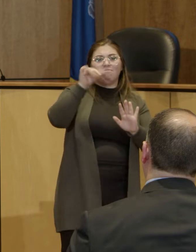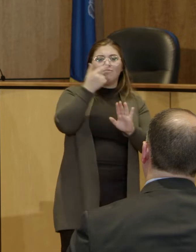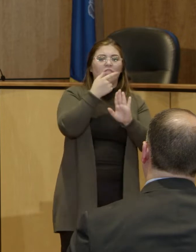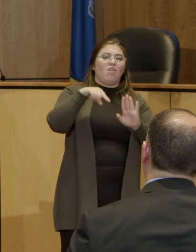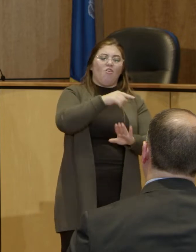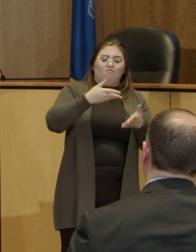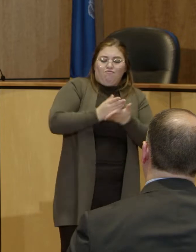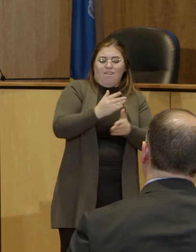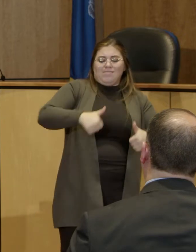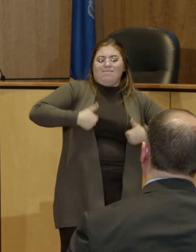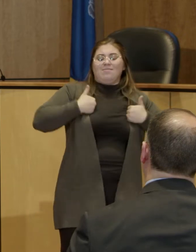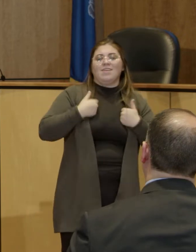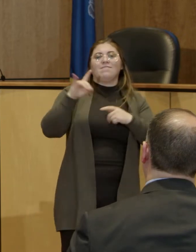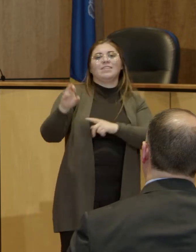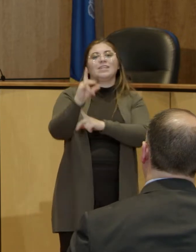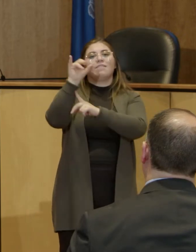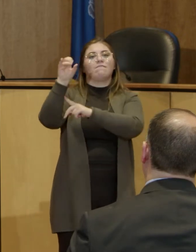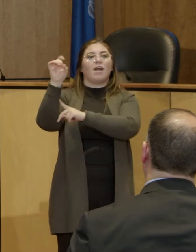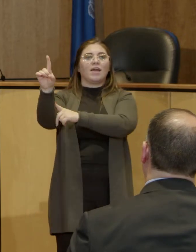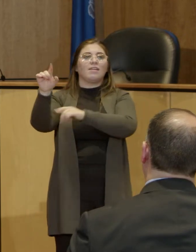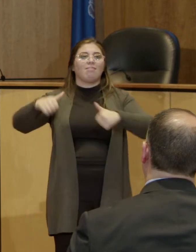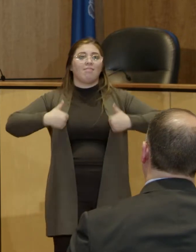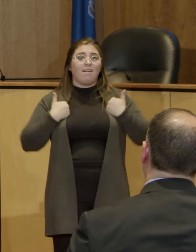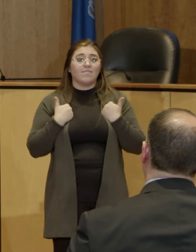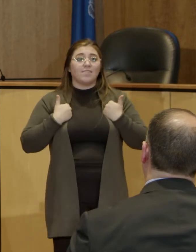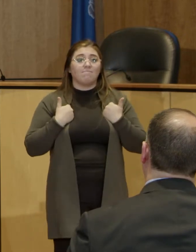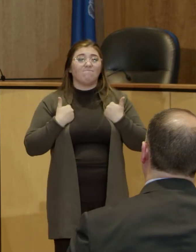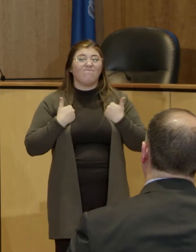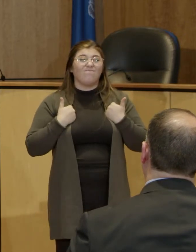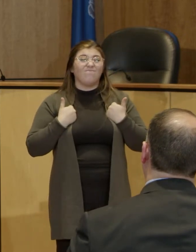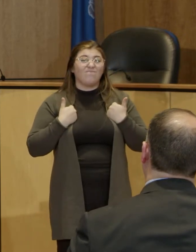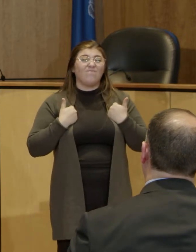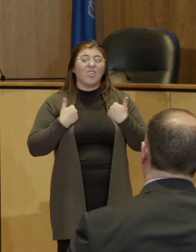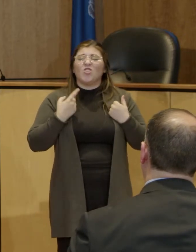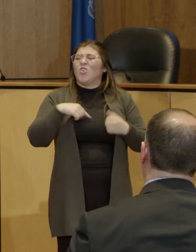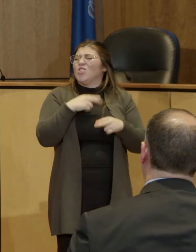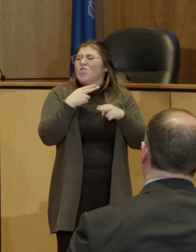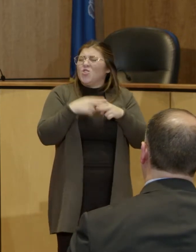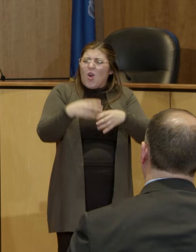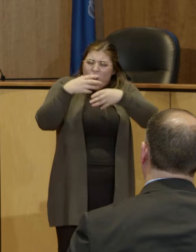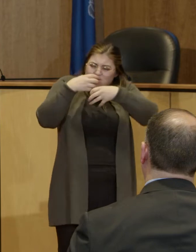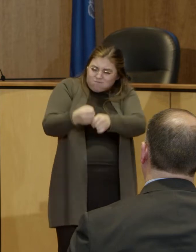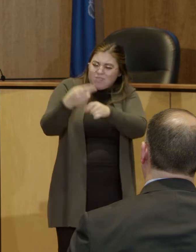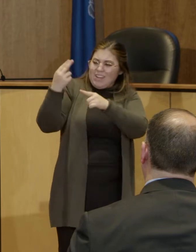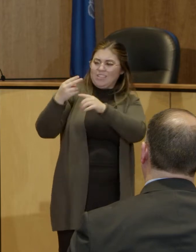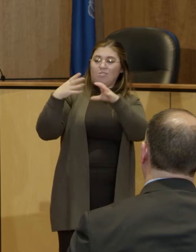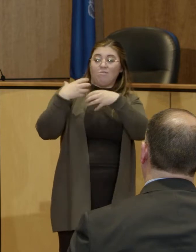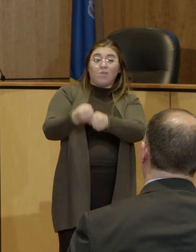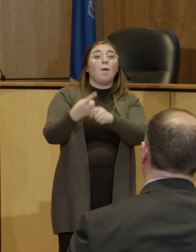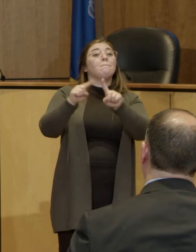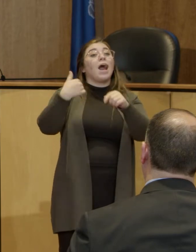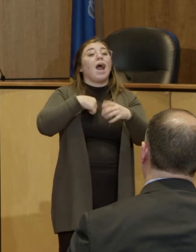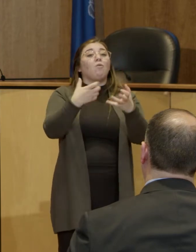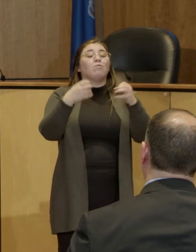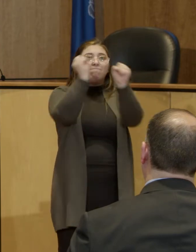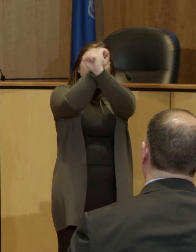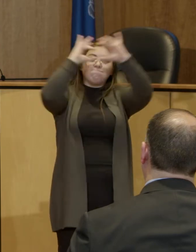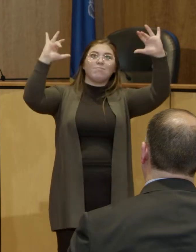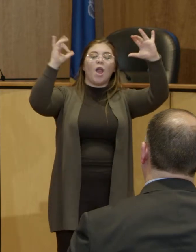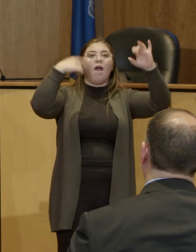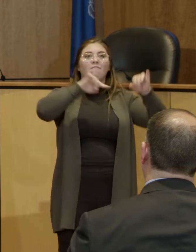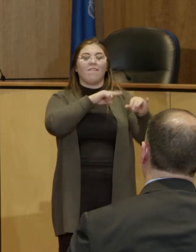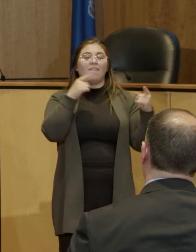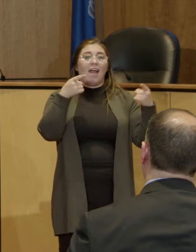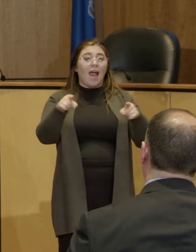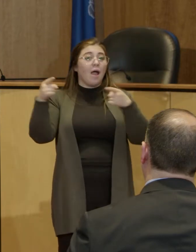to live dignified lives. So it's a very short pocket history, but I wanted to give us that context a little bit.